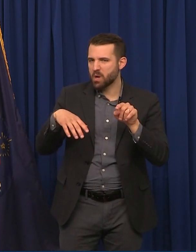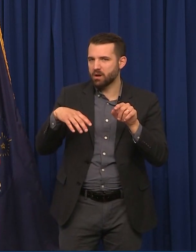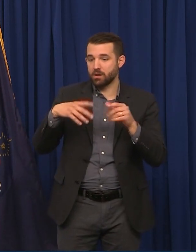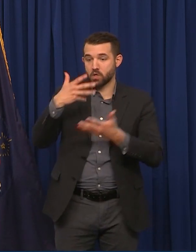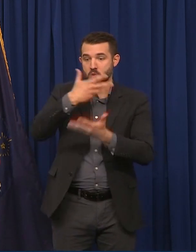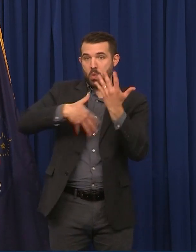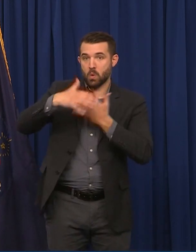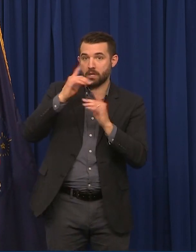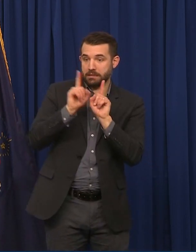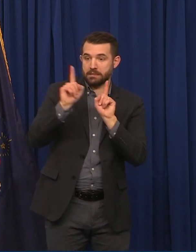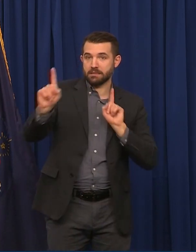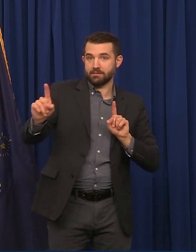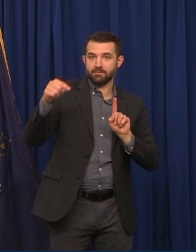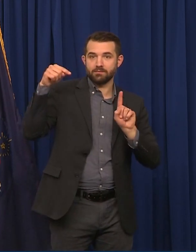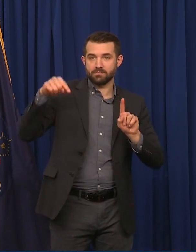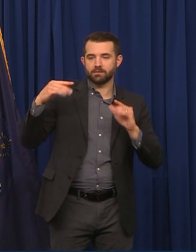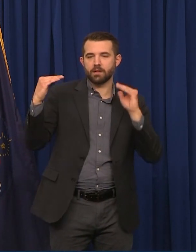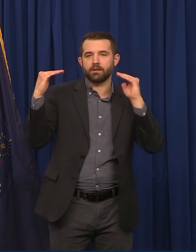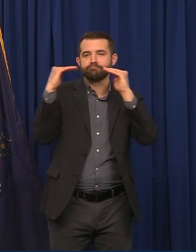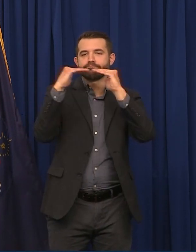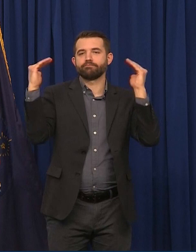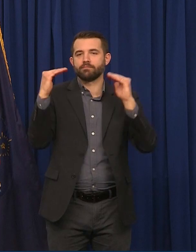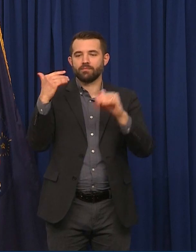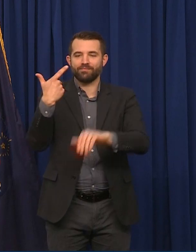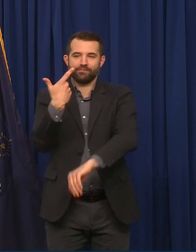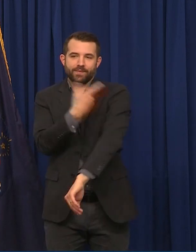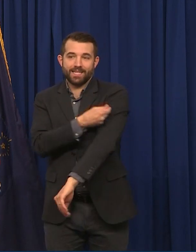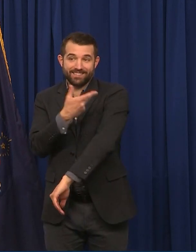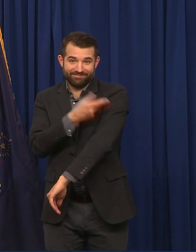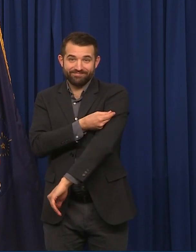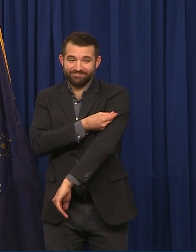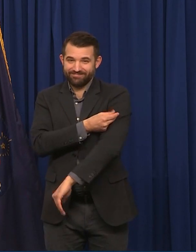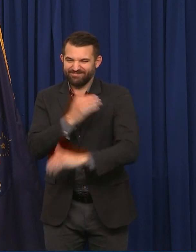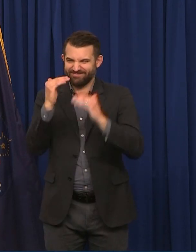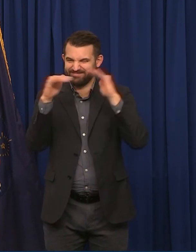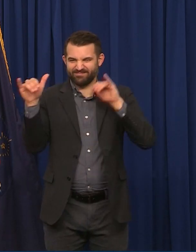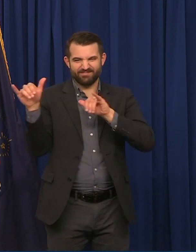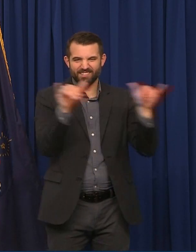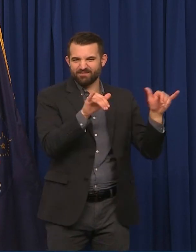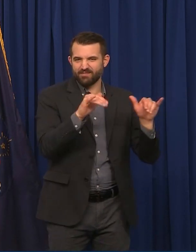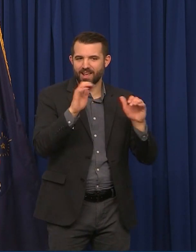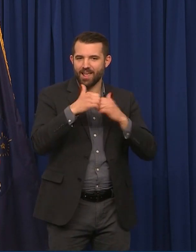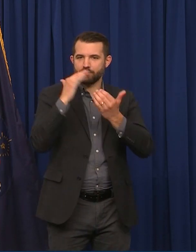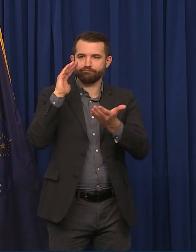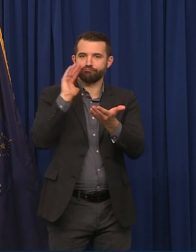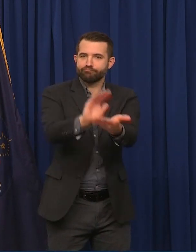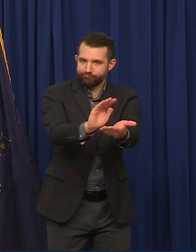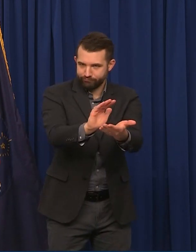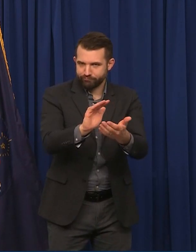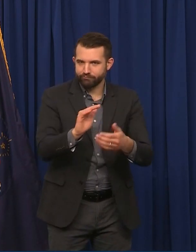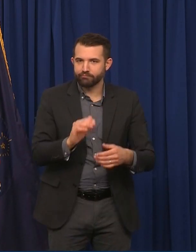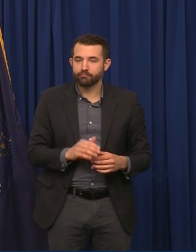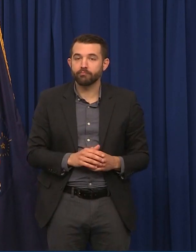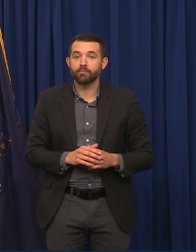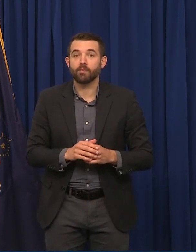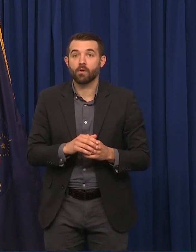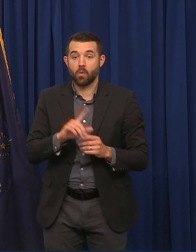the question is, how long does it take before we actually start seeing the signs of that immunity start showing